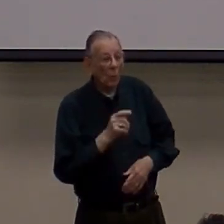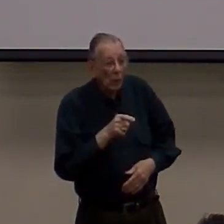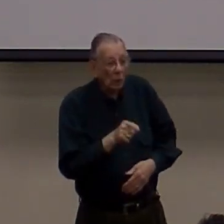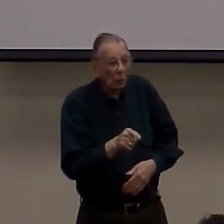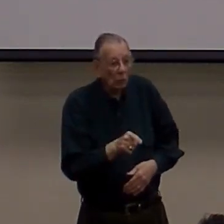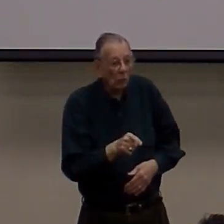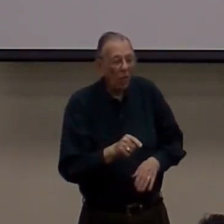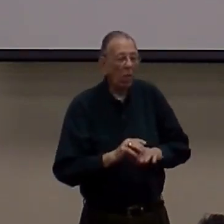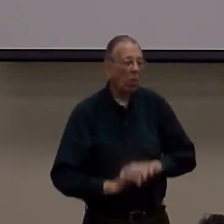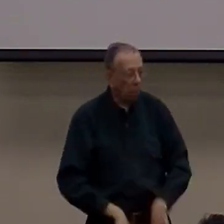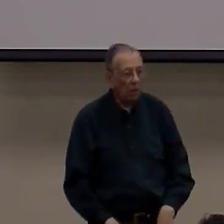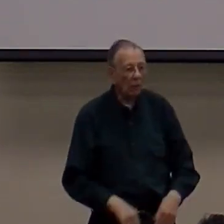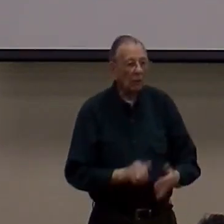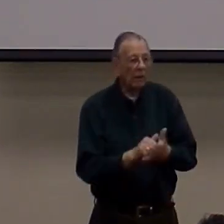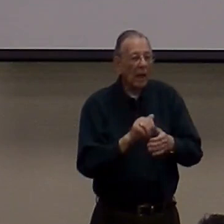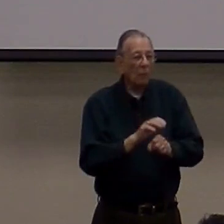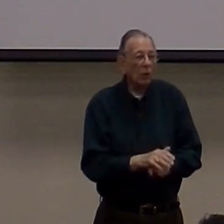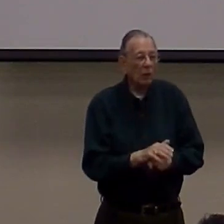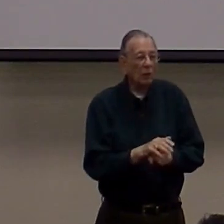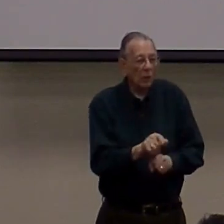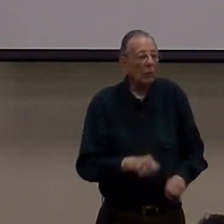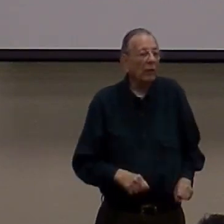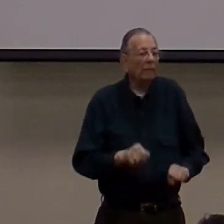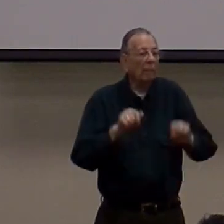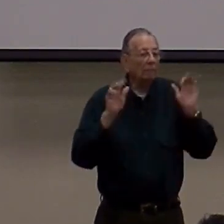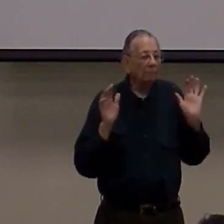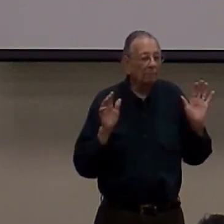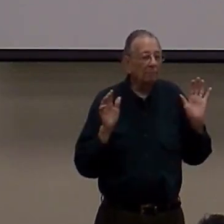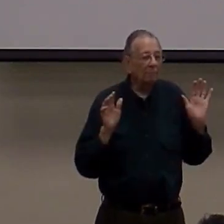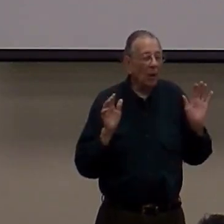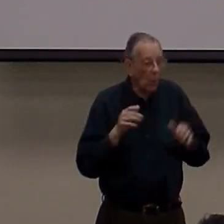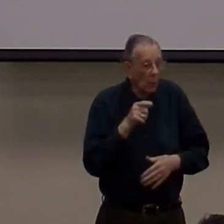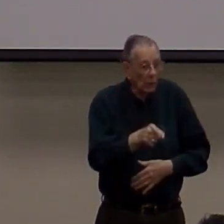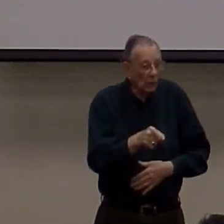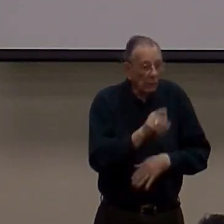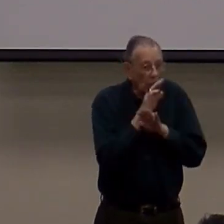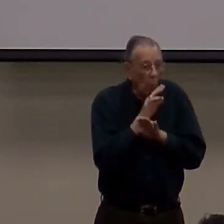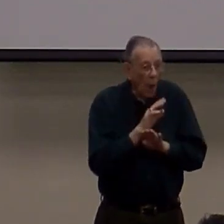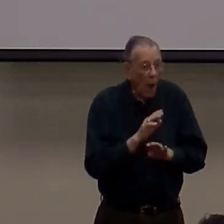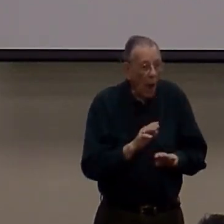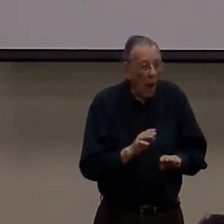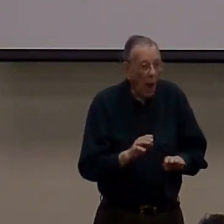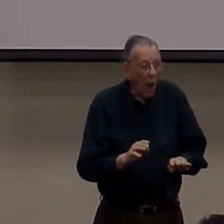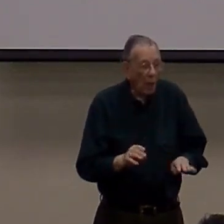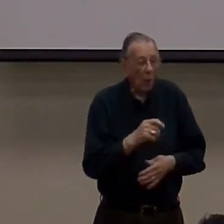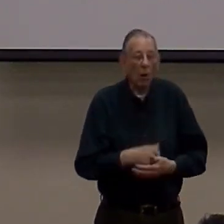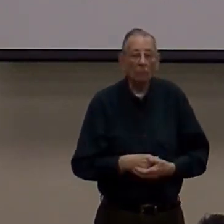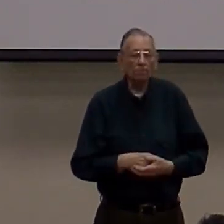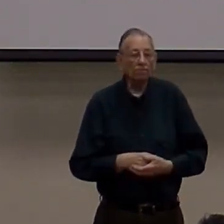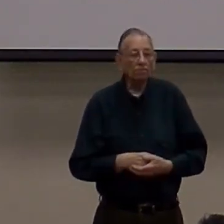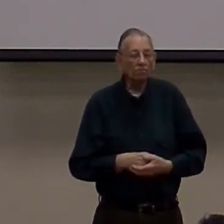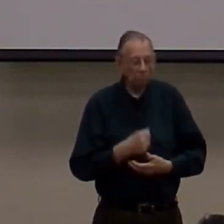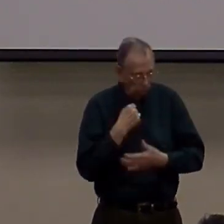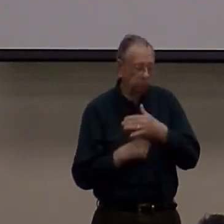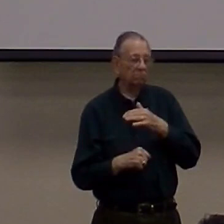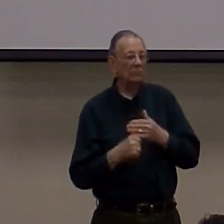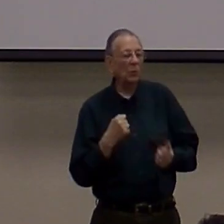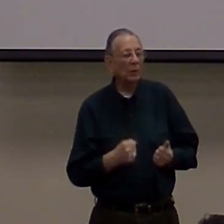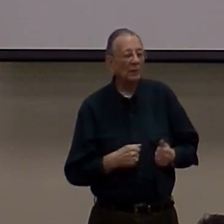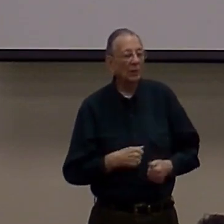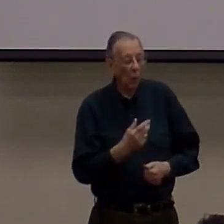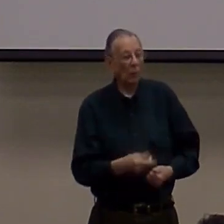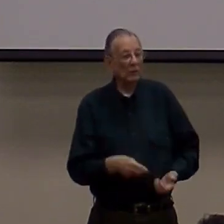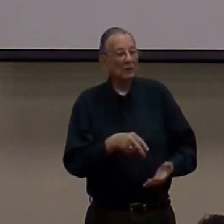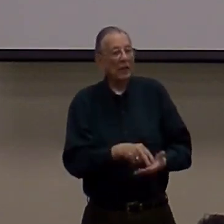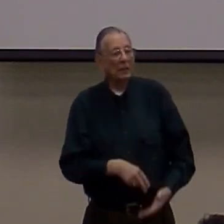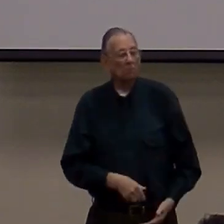you cave to that pressure and will you give in? Will you be quiet or will you succumb? Or will you stand